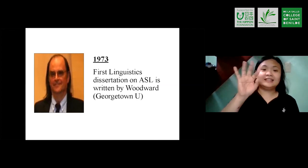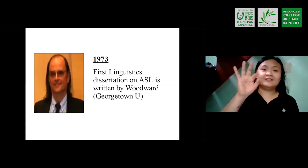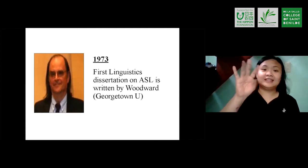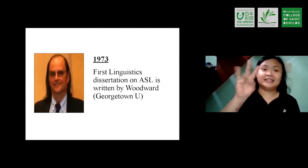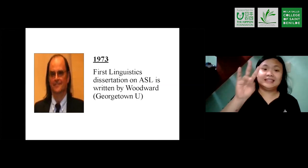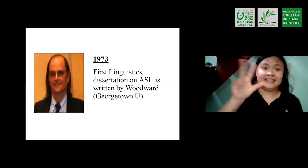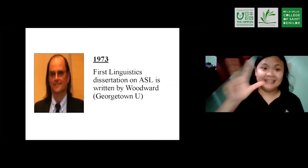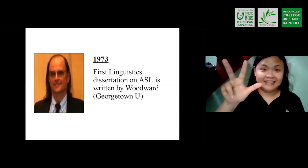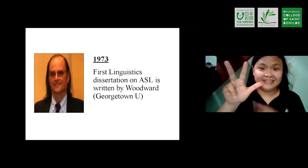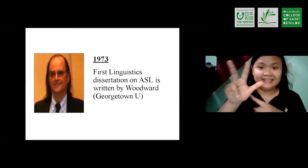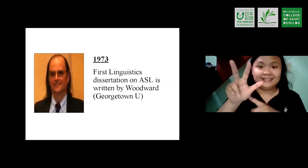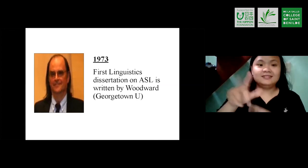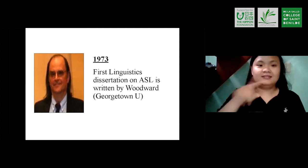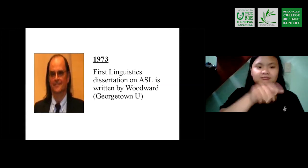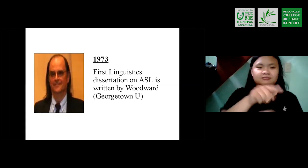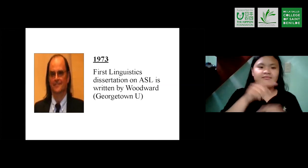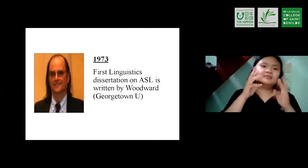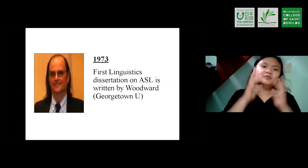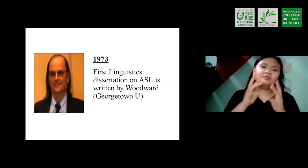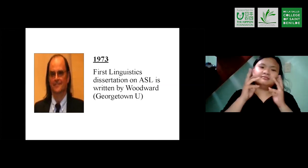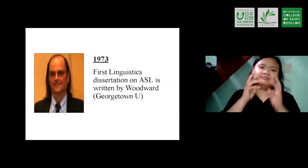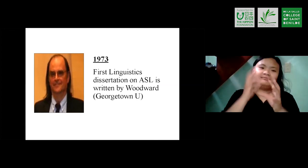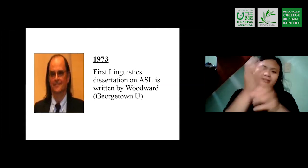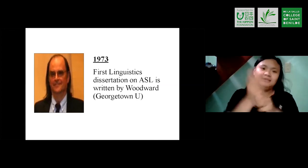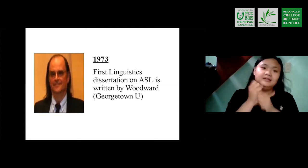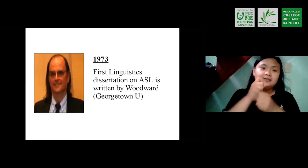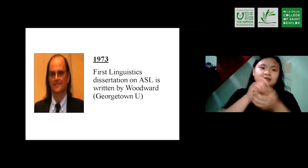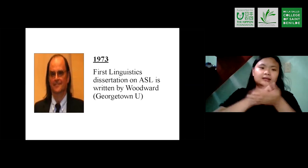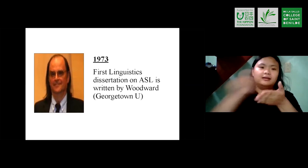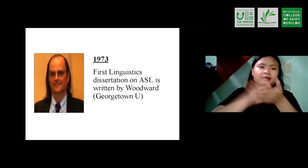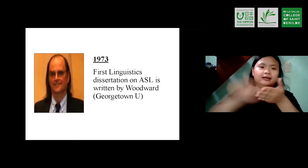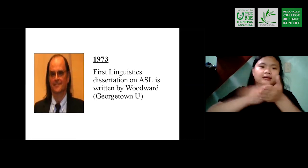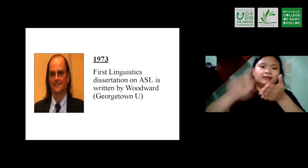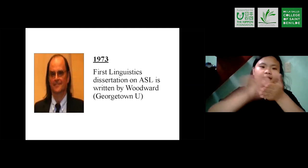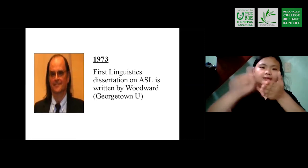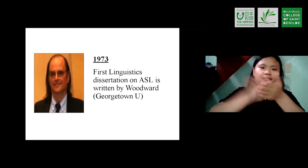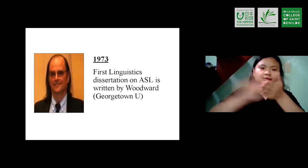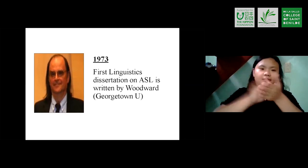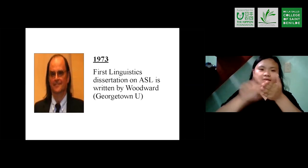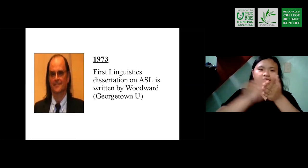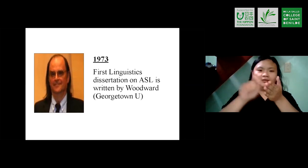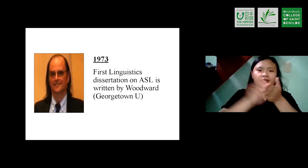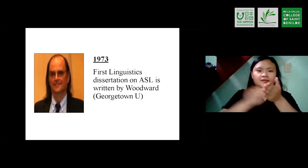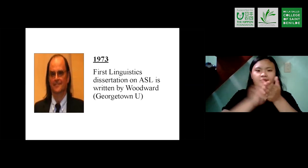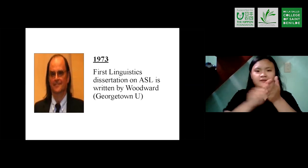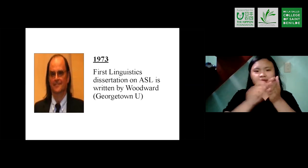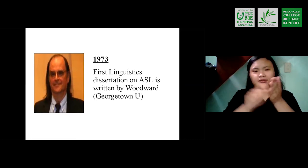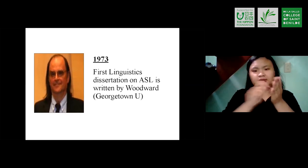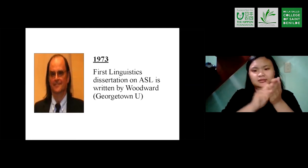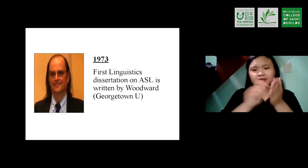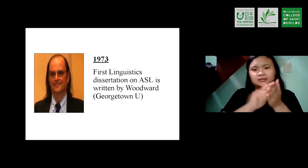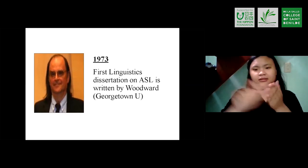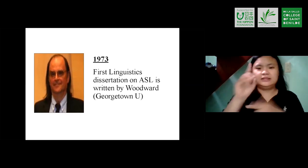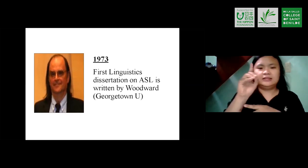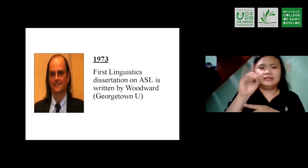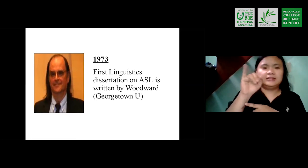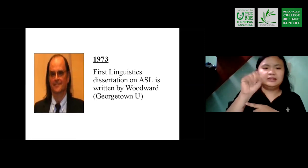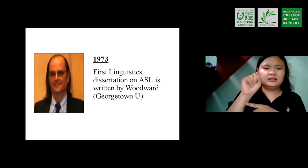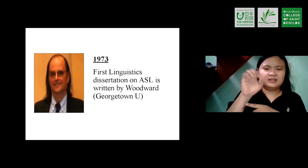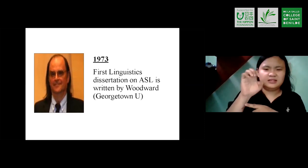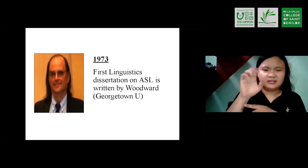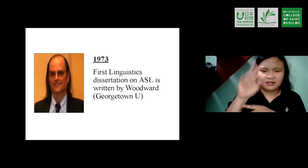Are you okay, Ray? Okay, we'll continue on. 1973, Dr. Woody got or written